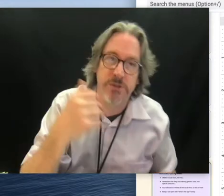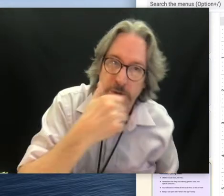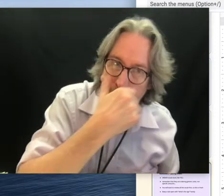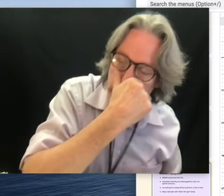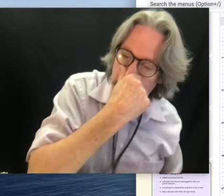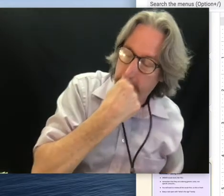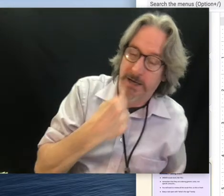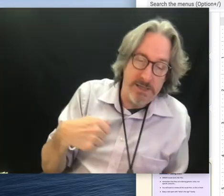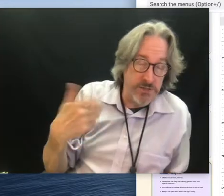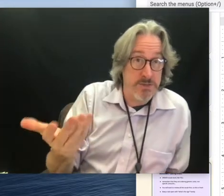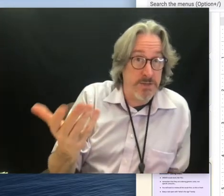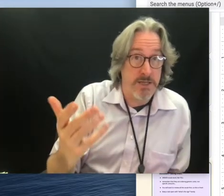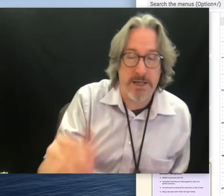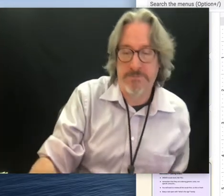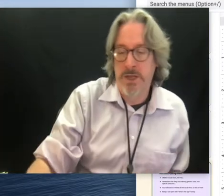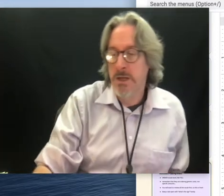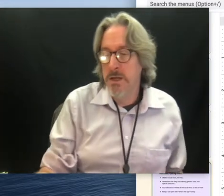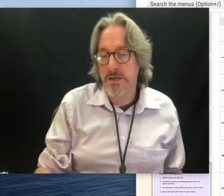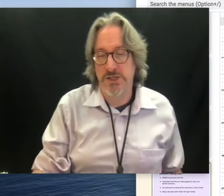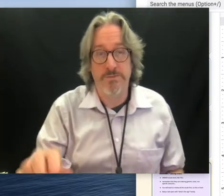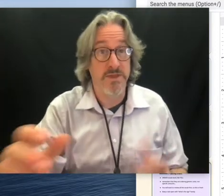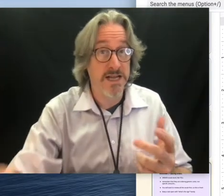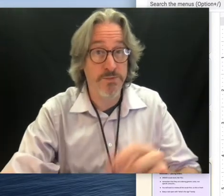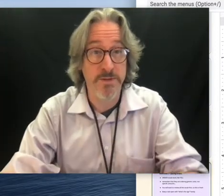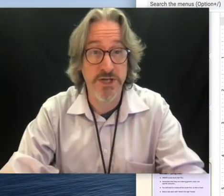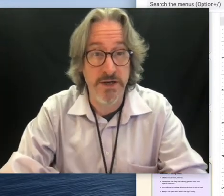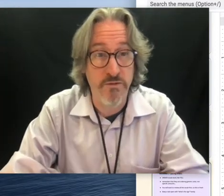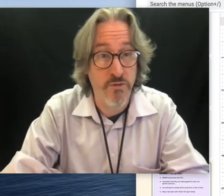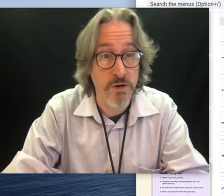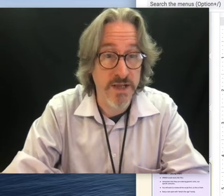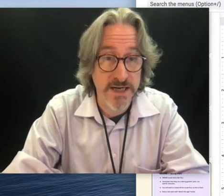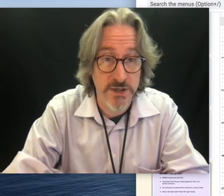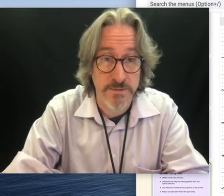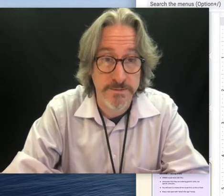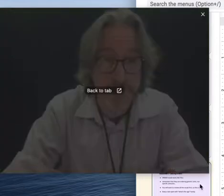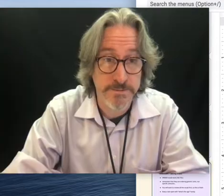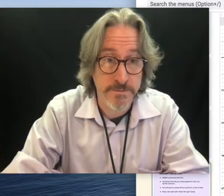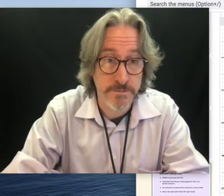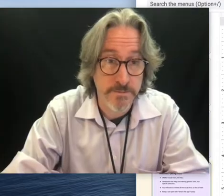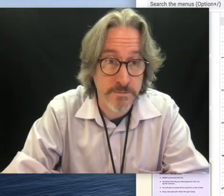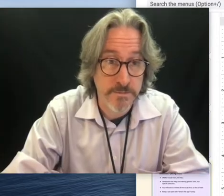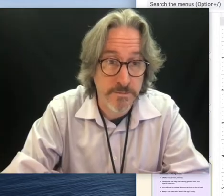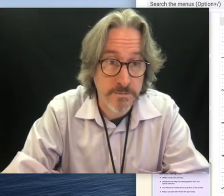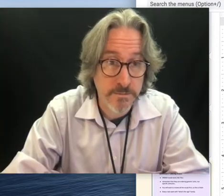process or the eating process or something like that. So that's pretty much it for the lecture.